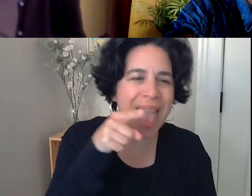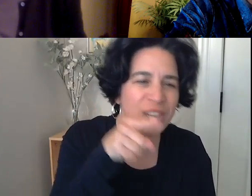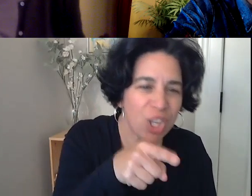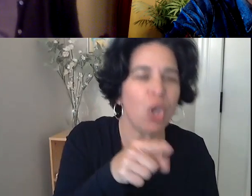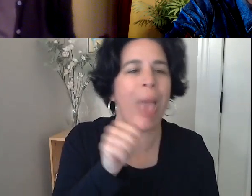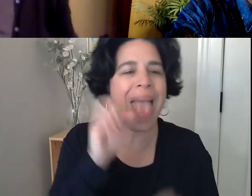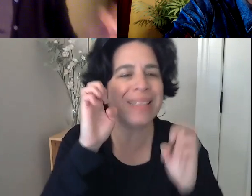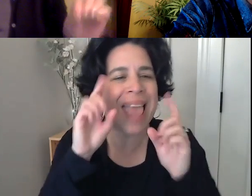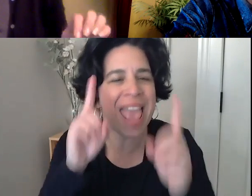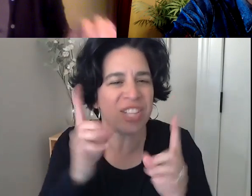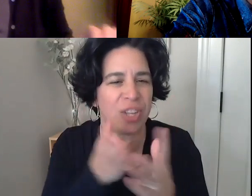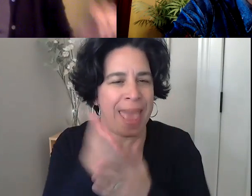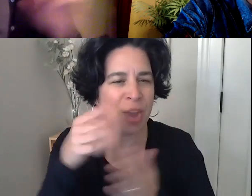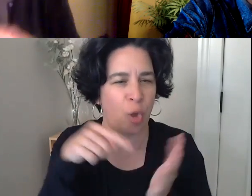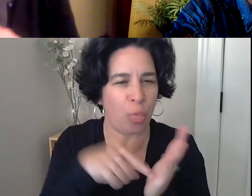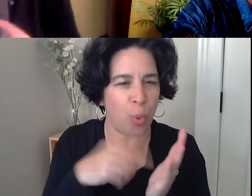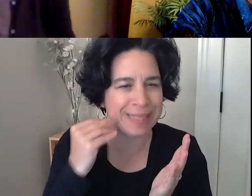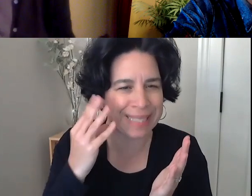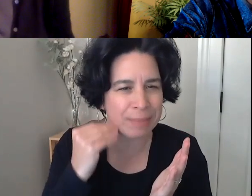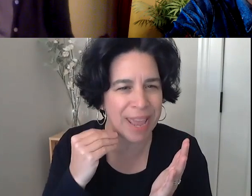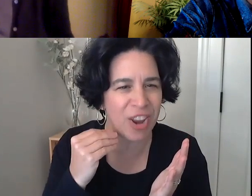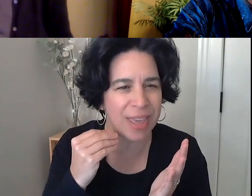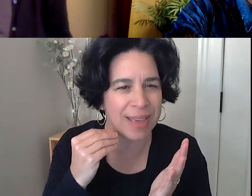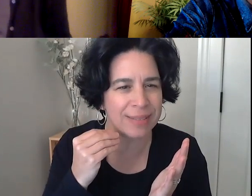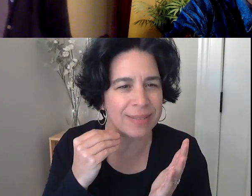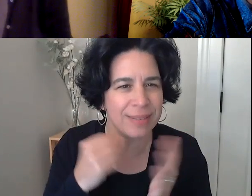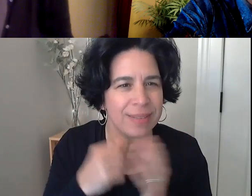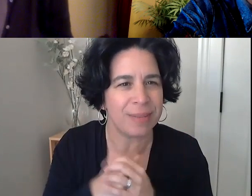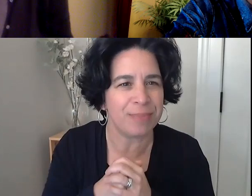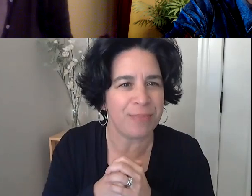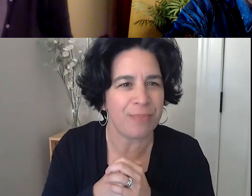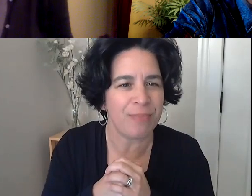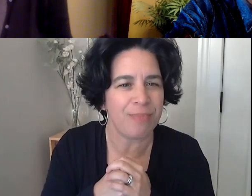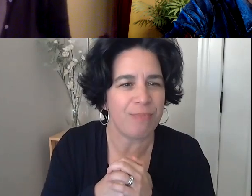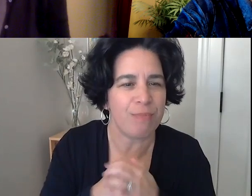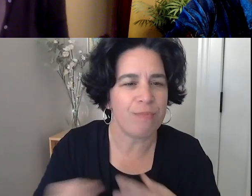you learned? What has been most impactful for you as an educator throughout COVID?